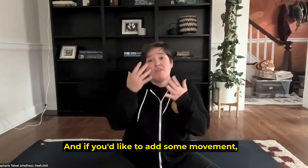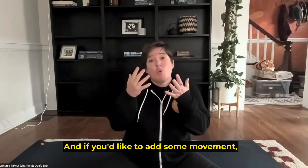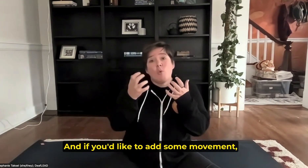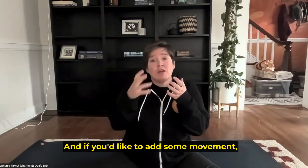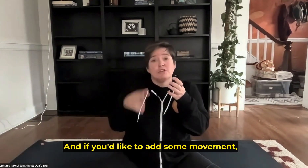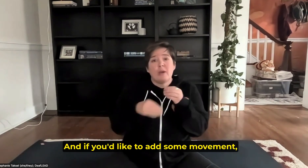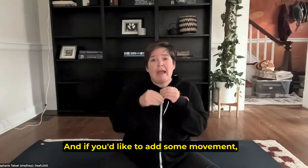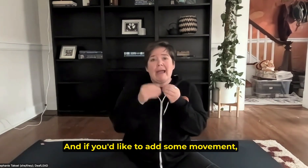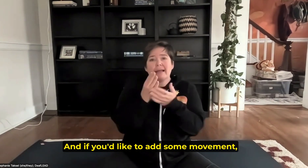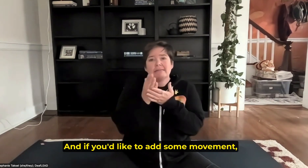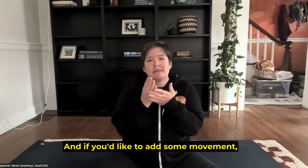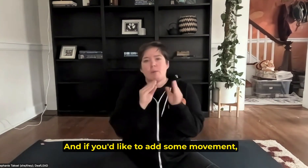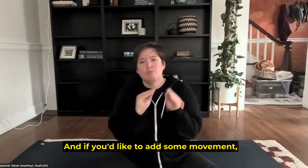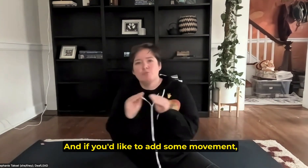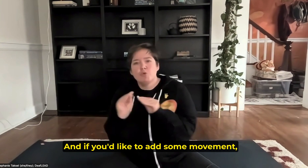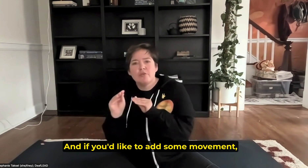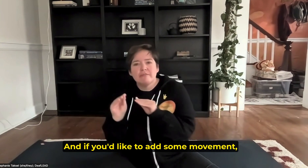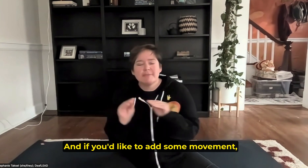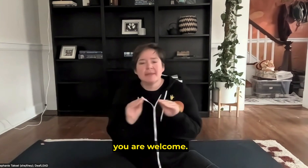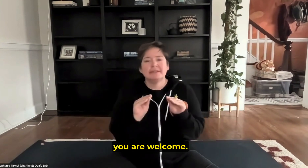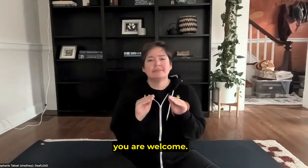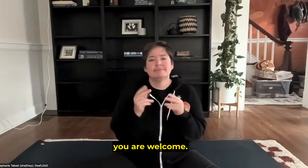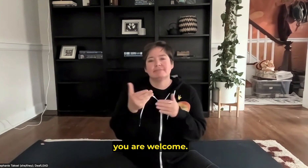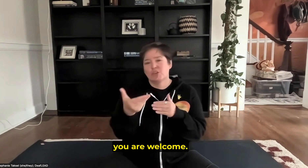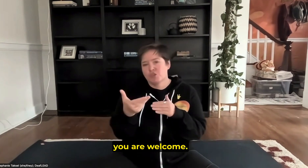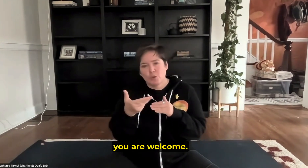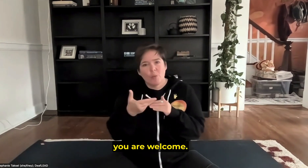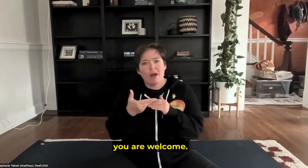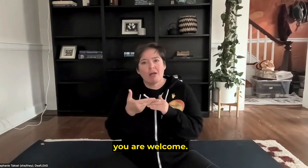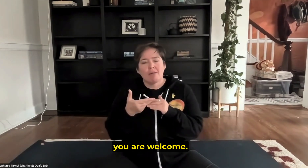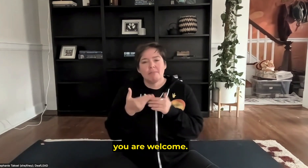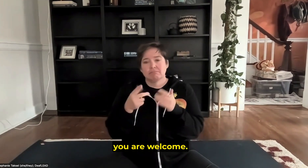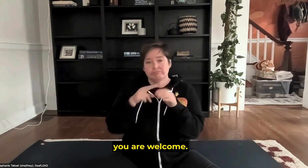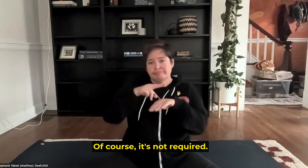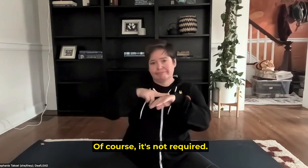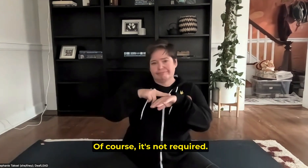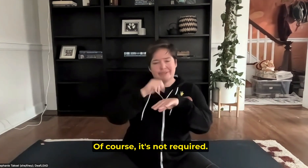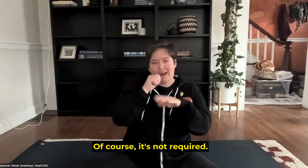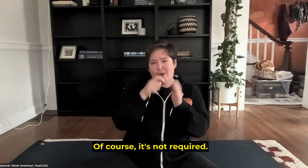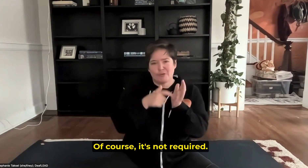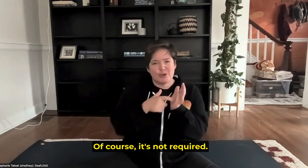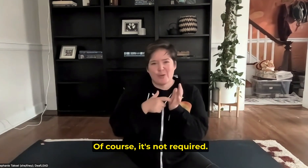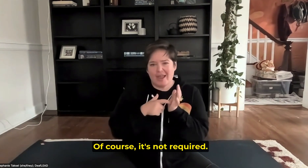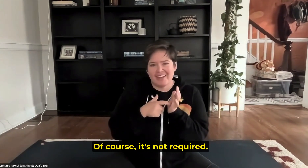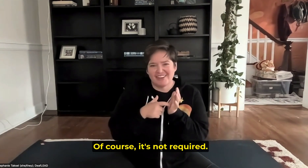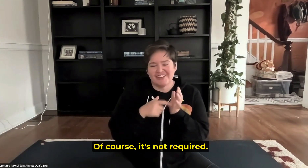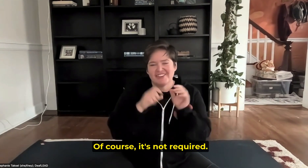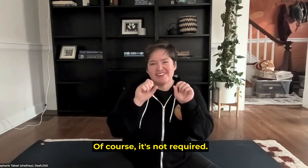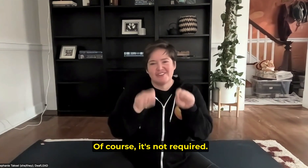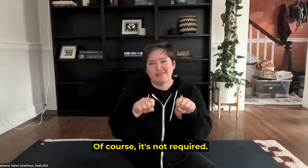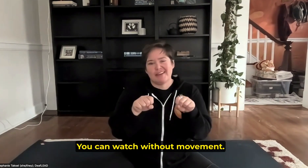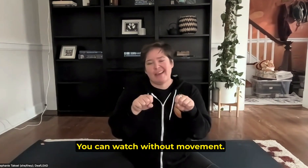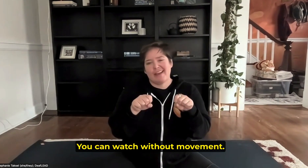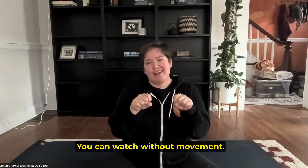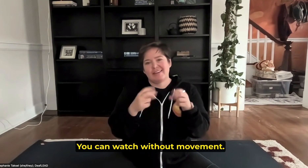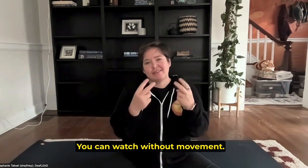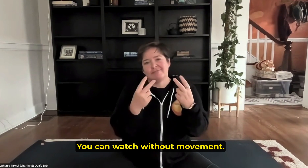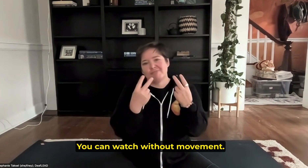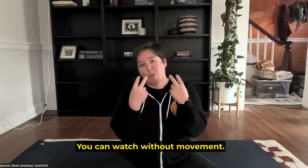And if you'd like to add some movement, you are welcome. Of course, it's not required. You can watch